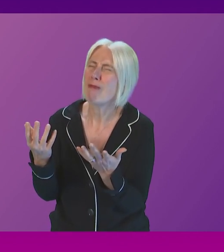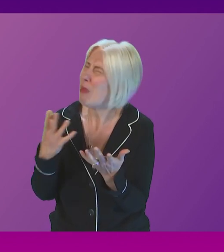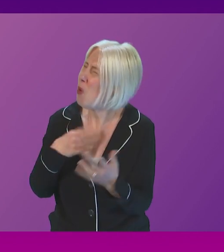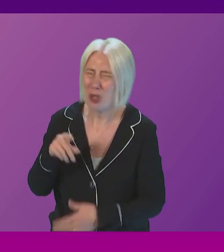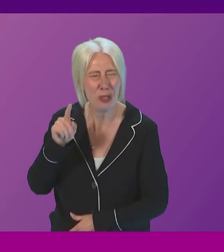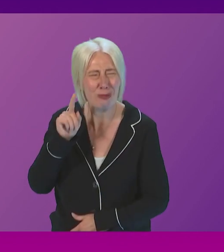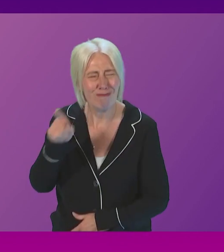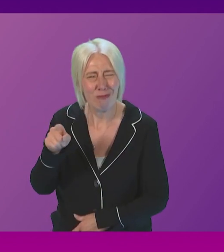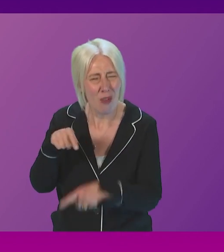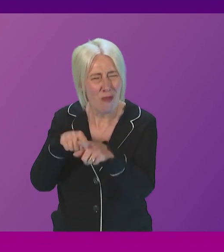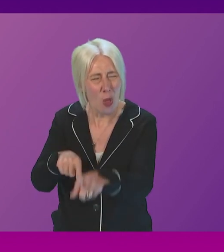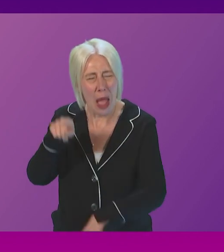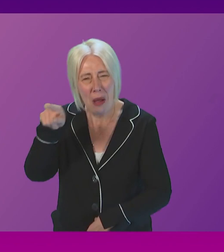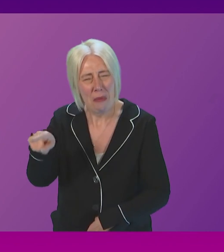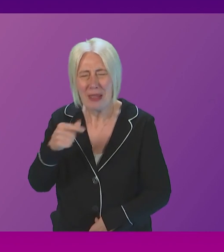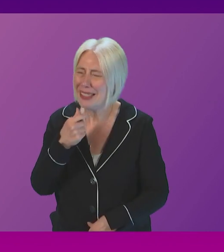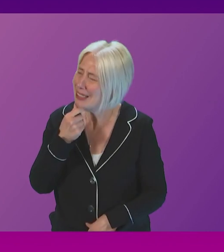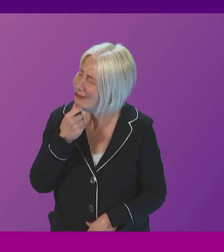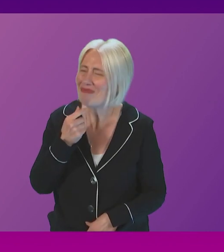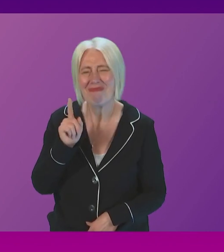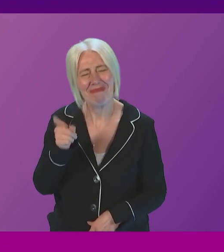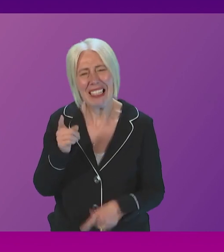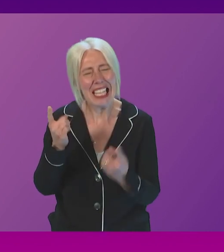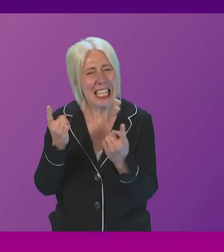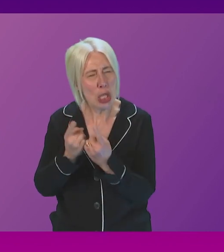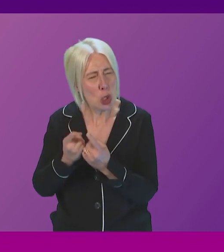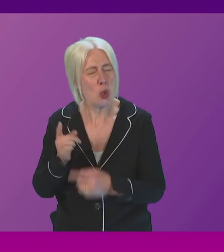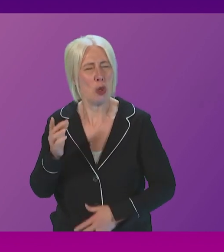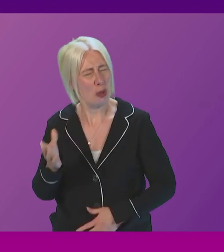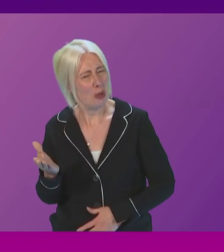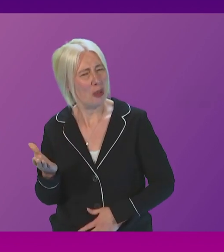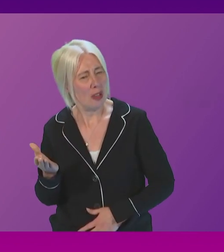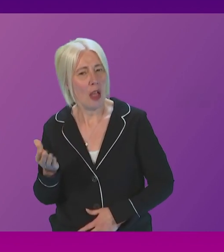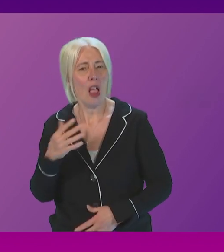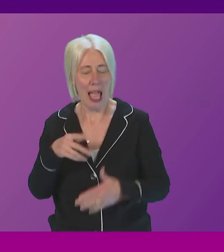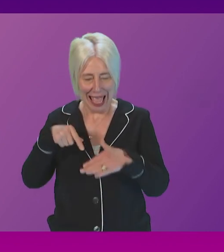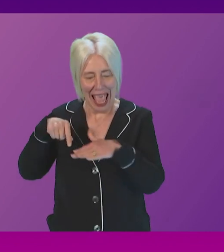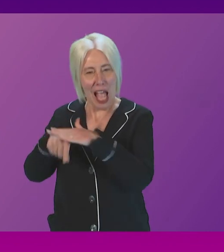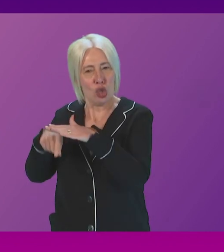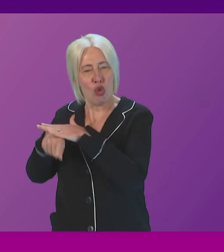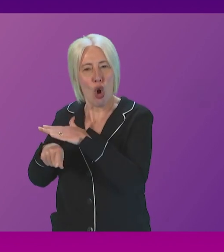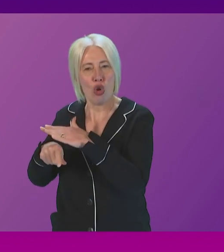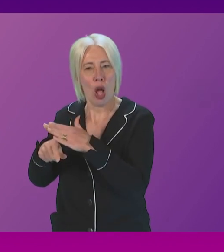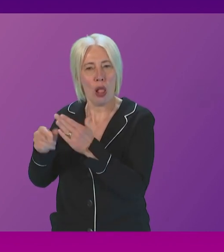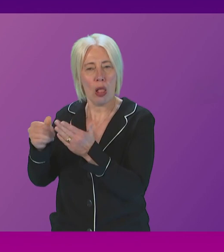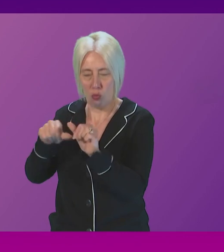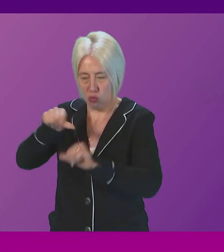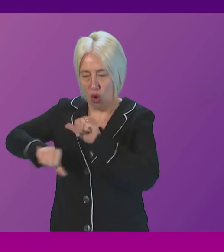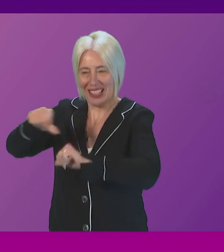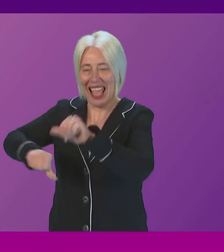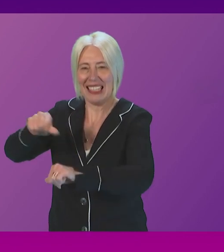this somewhat as well. Because there is an issue about when does the internal protocols of